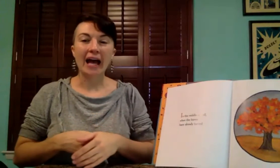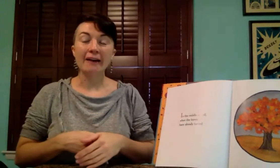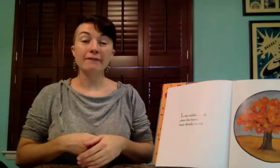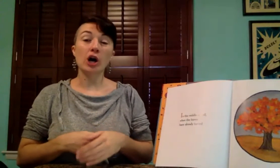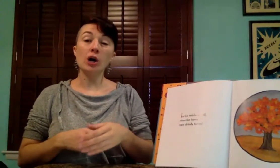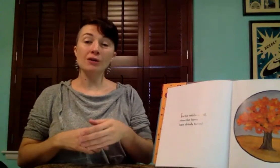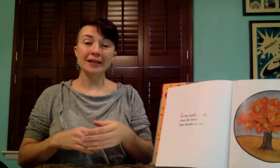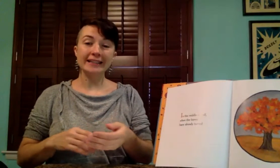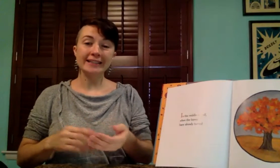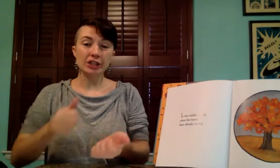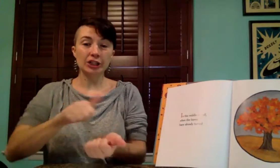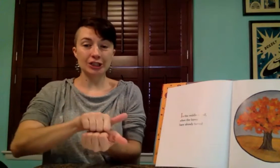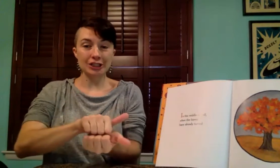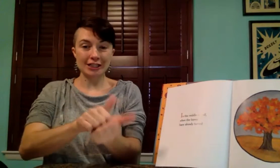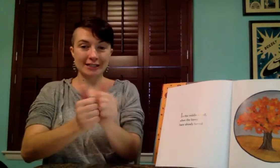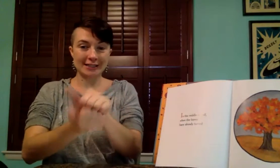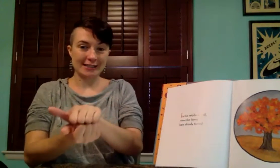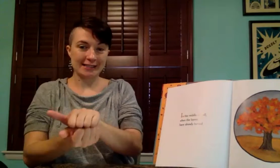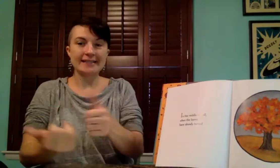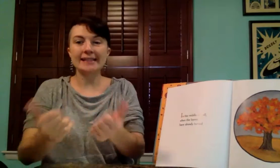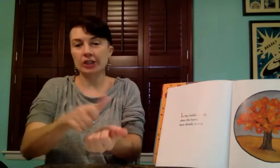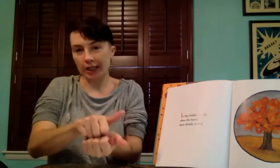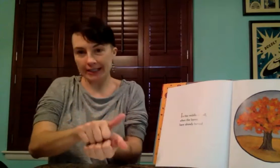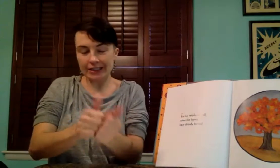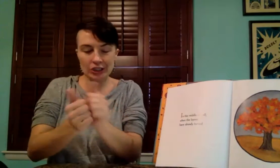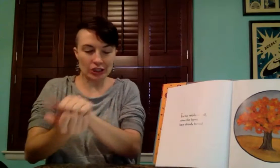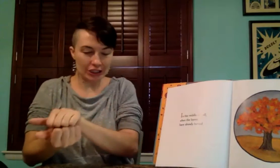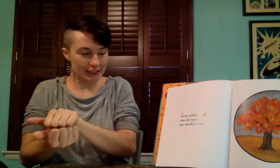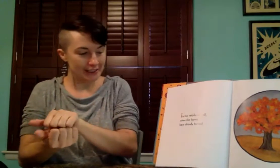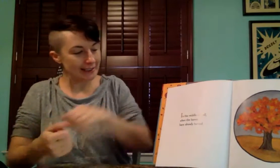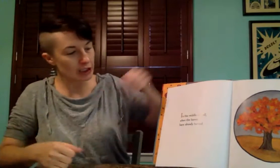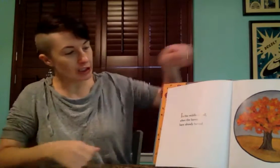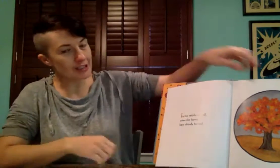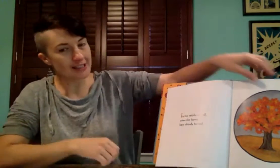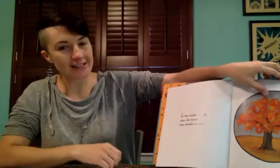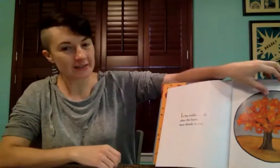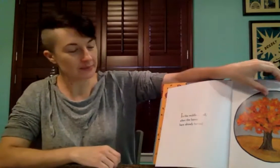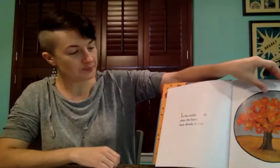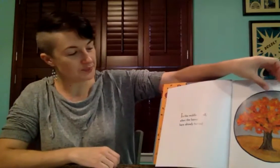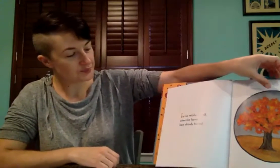have already turned. It's like changed, like turned.